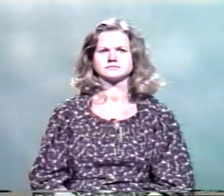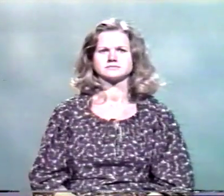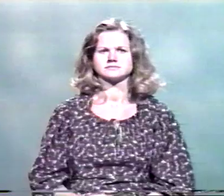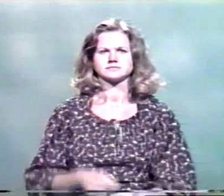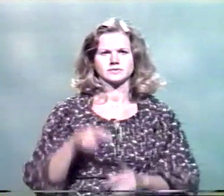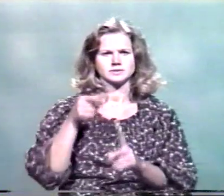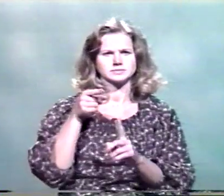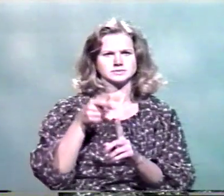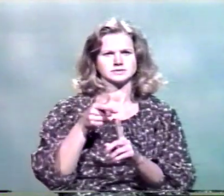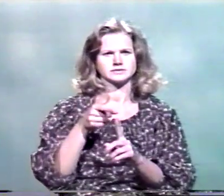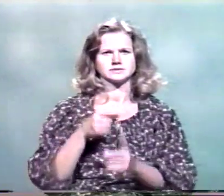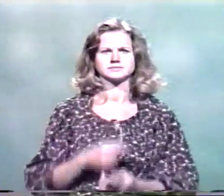Specific.